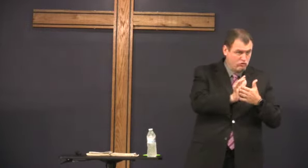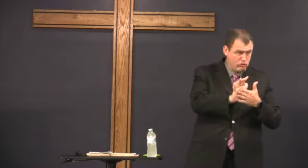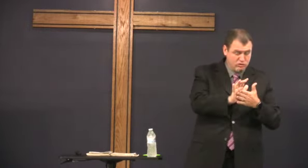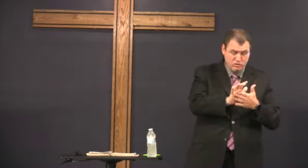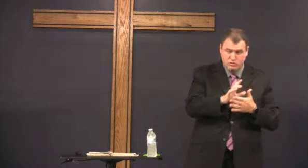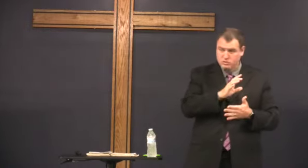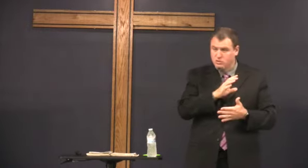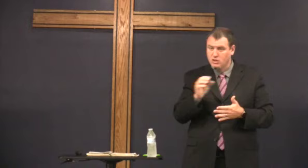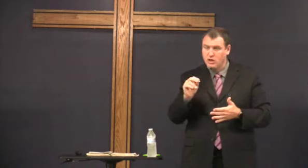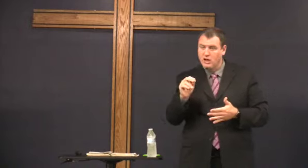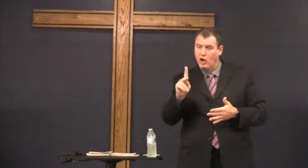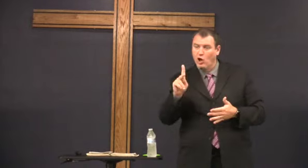a store label,